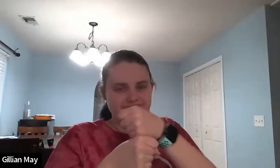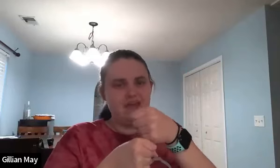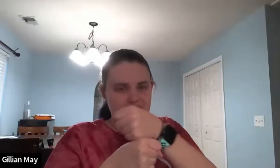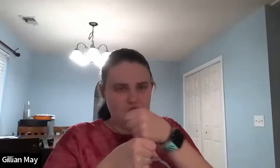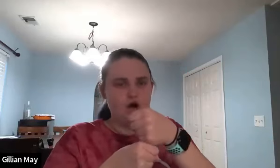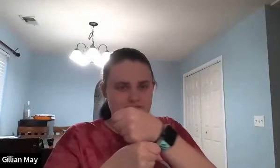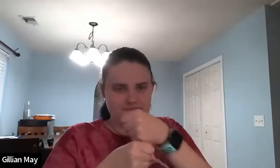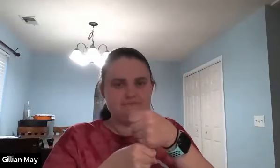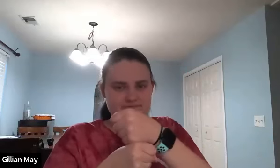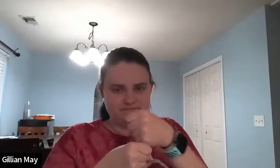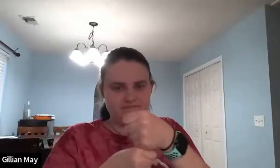Yeah, coffee.